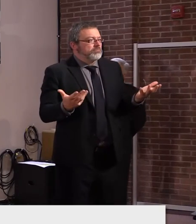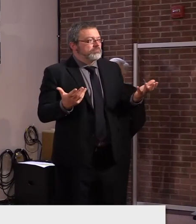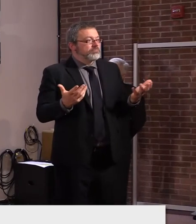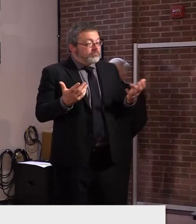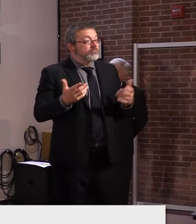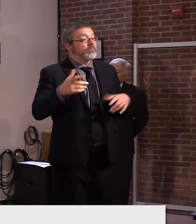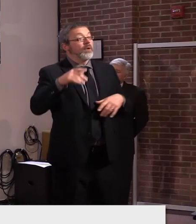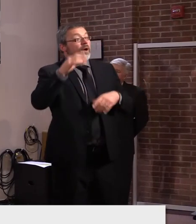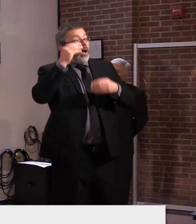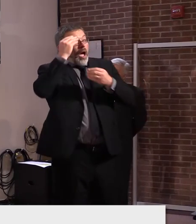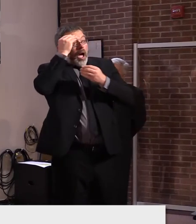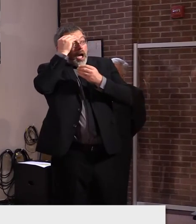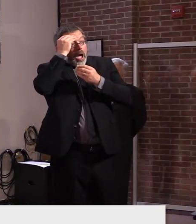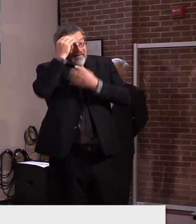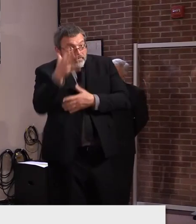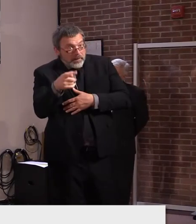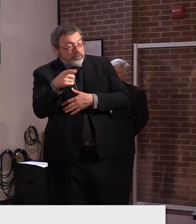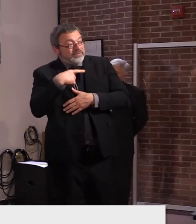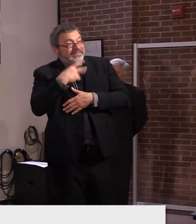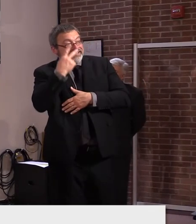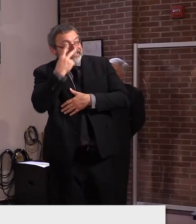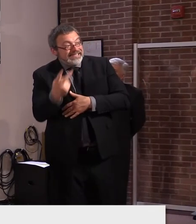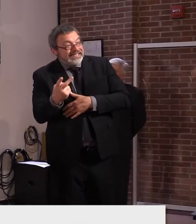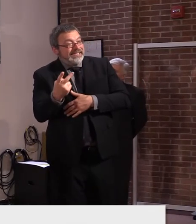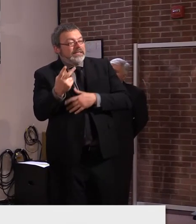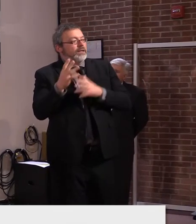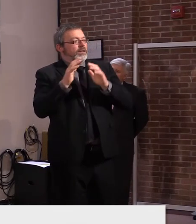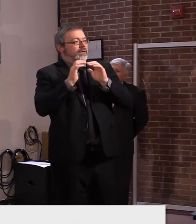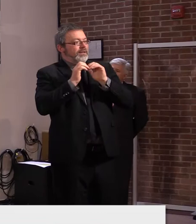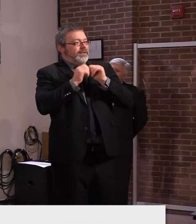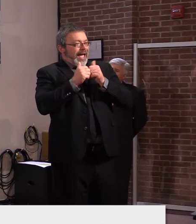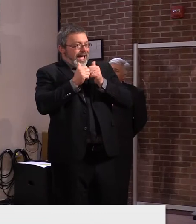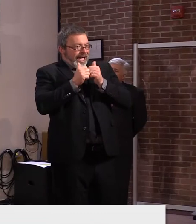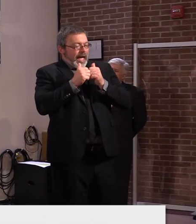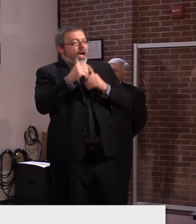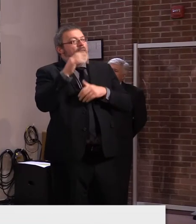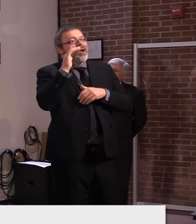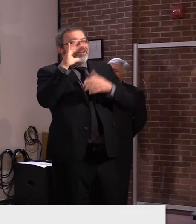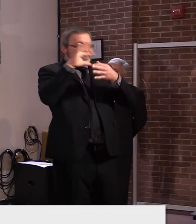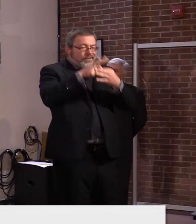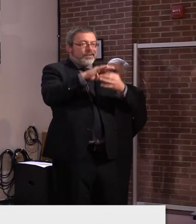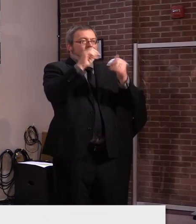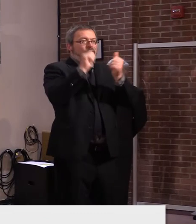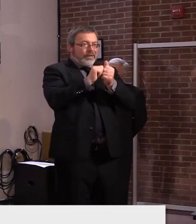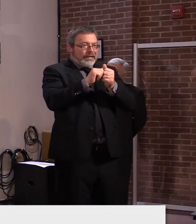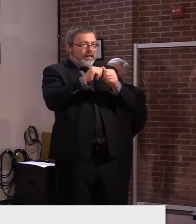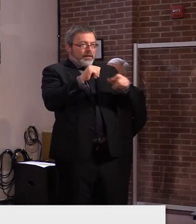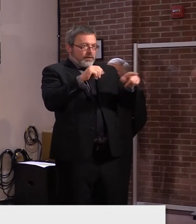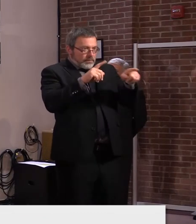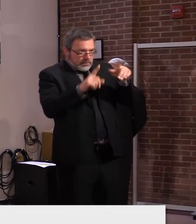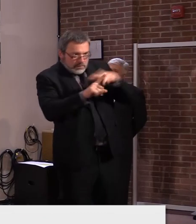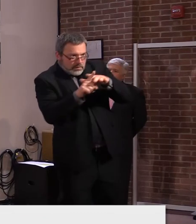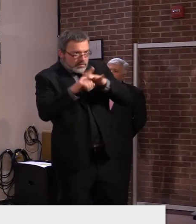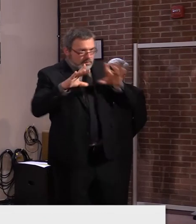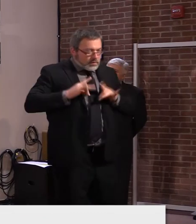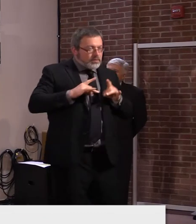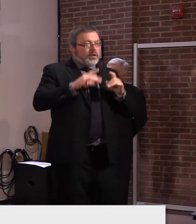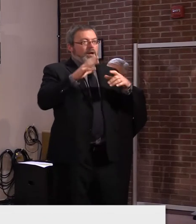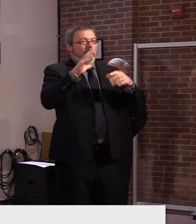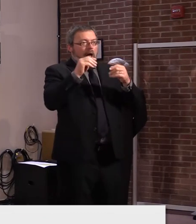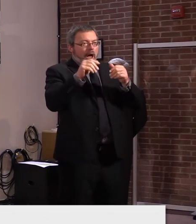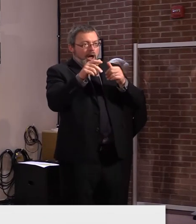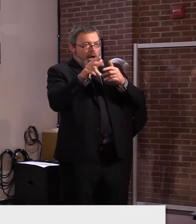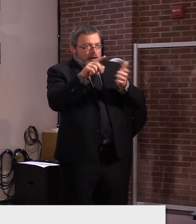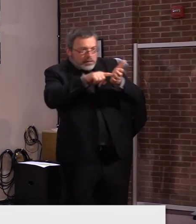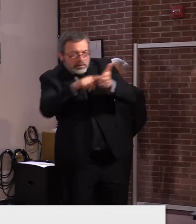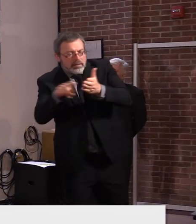student vaccination rates or determine close contacts and so forth. So we've been working jointly with the Department of Health and Agency of Education legal teams to